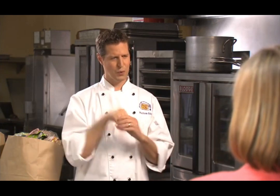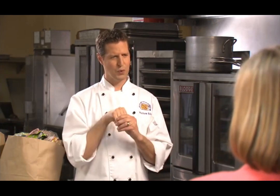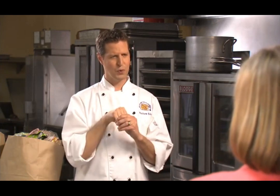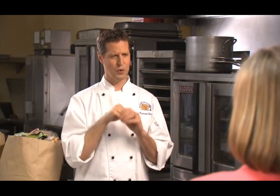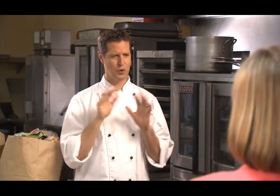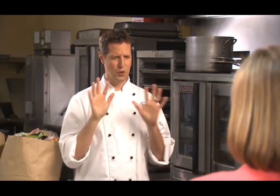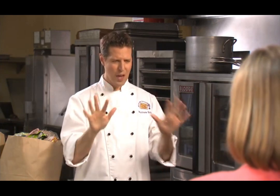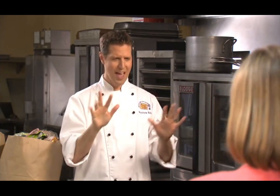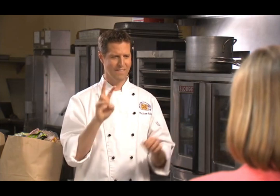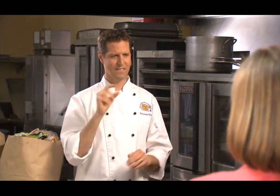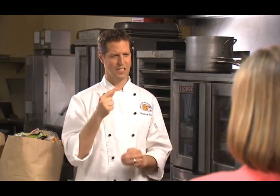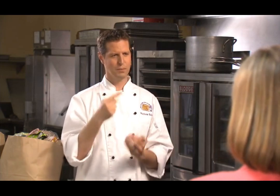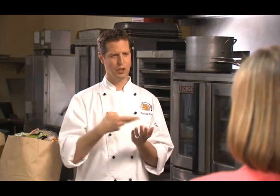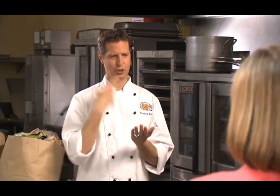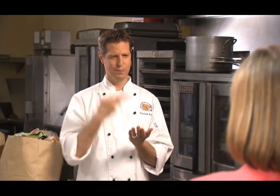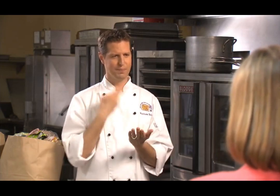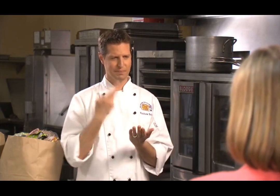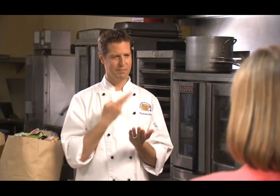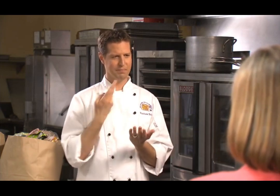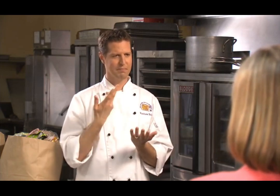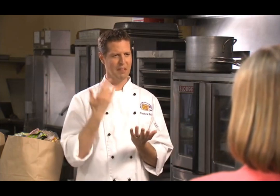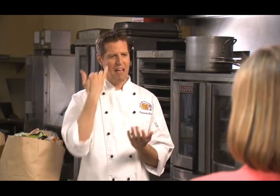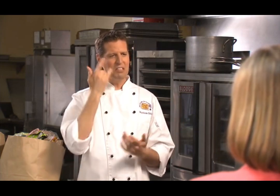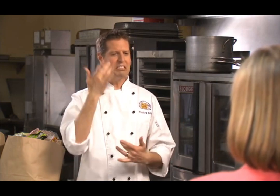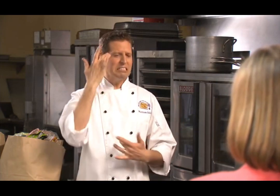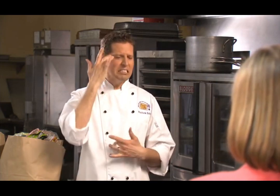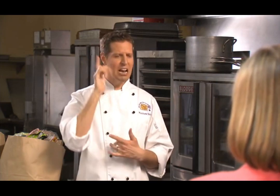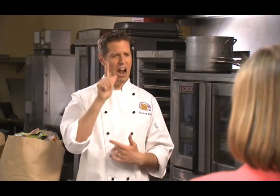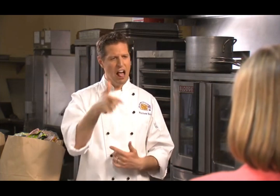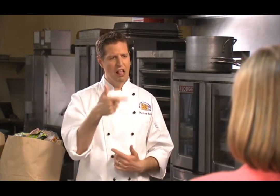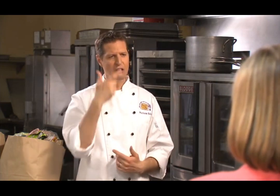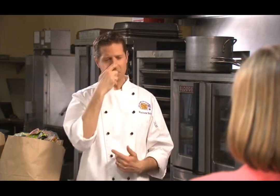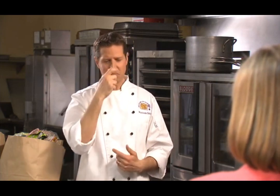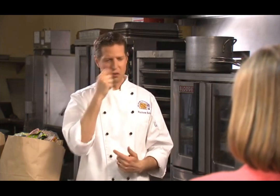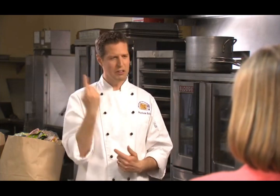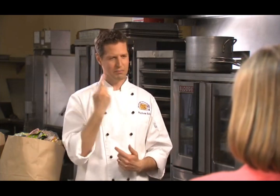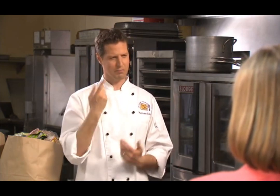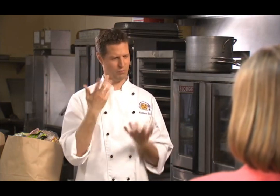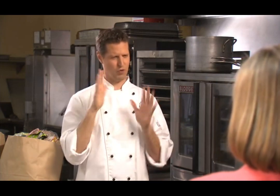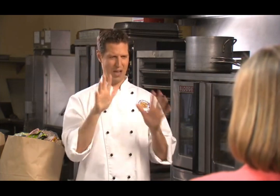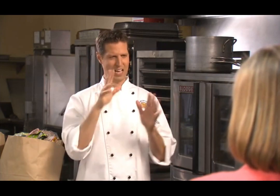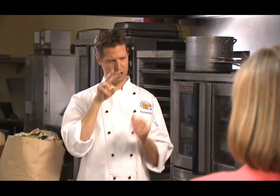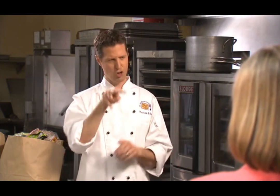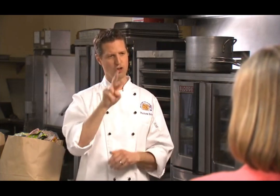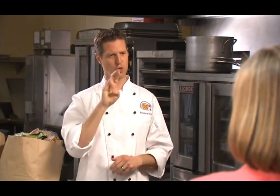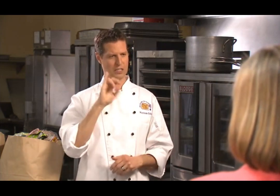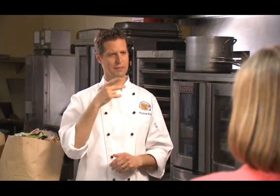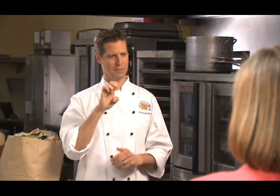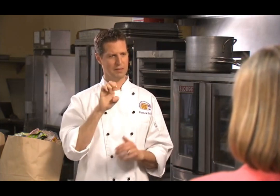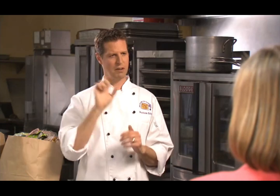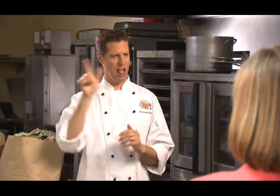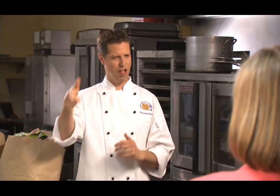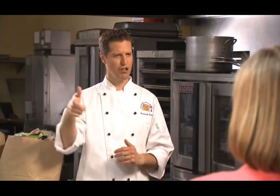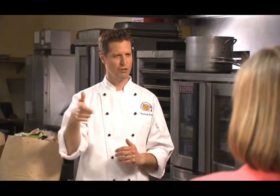That's all included in this great vegetable soup. It's great if you're sick or have a cold or something. Look at the recipe